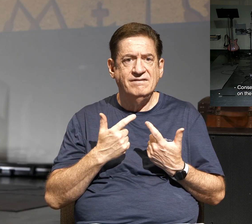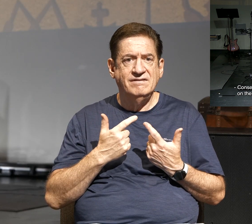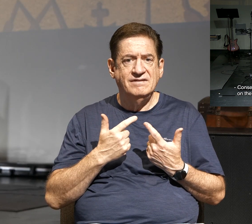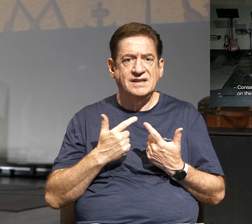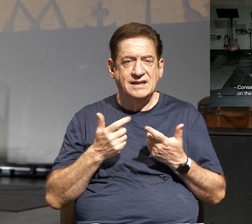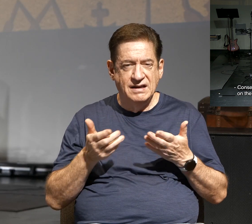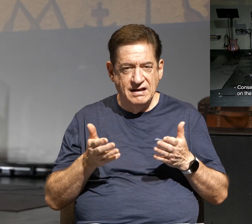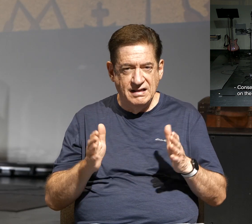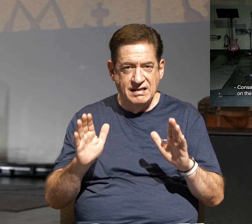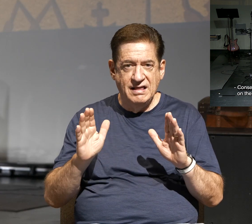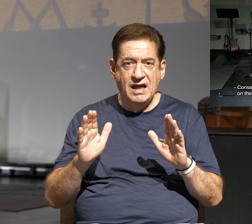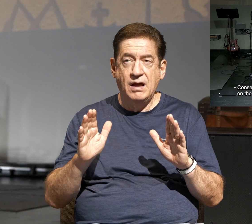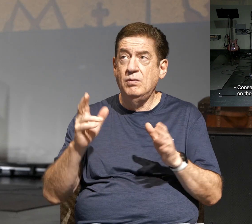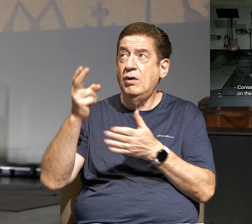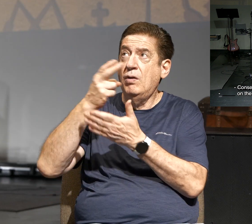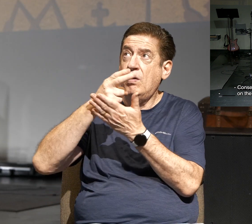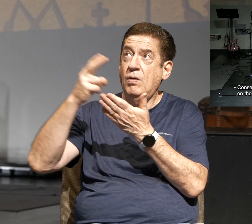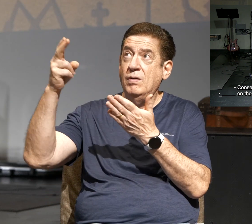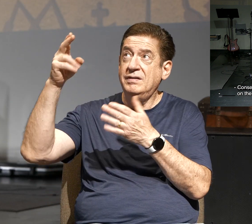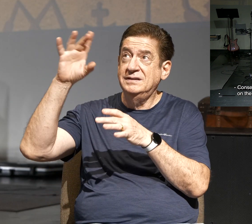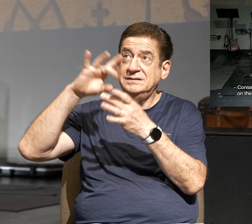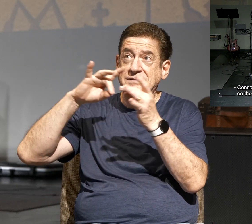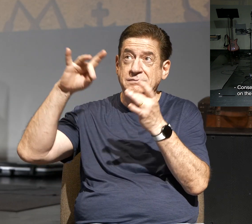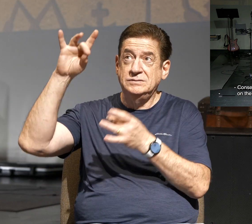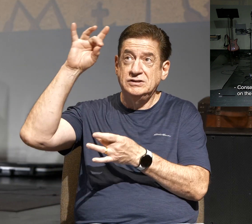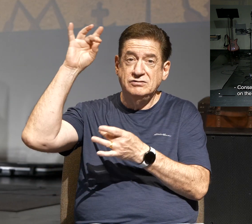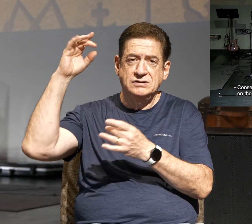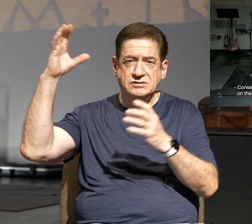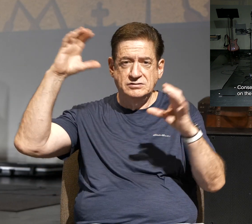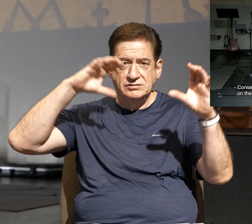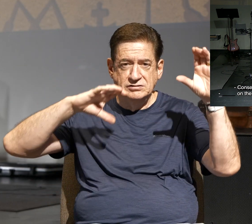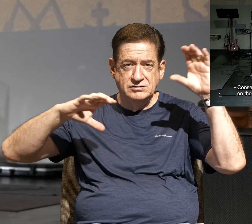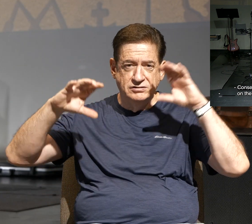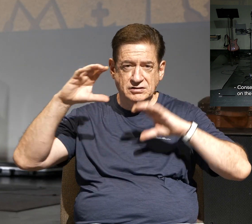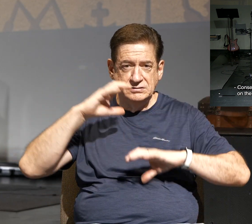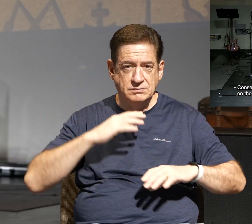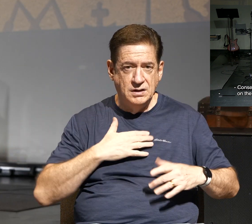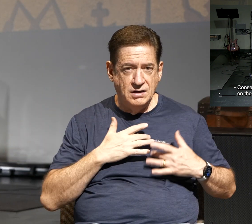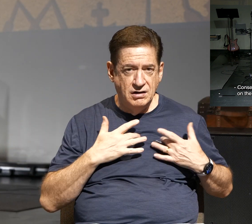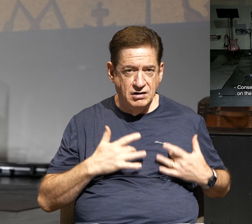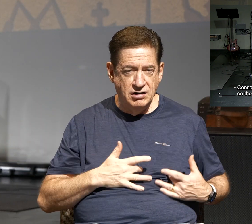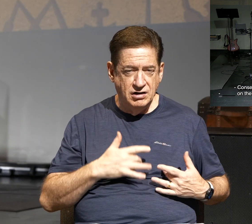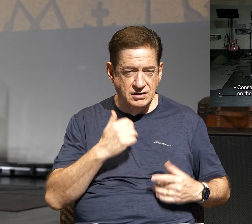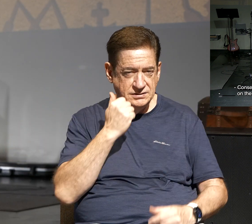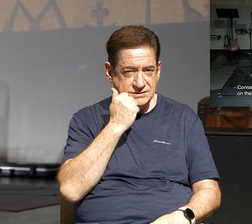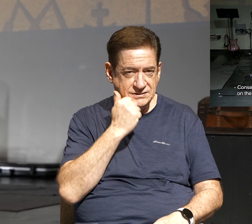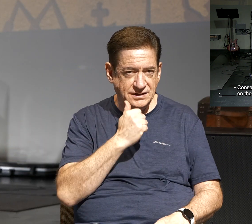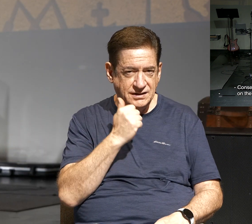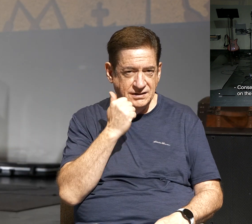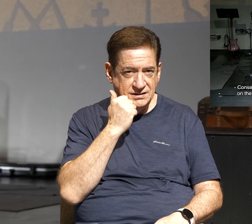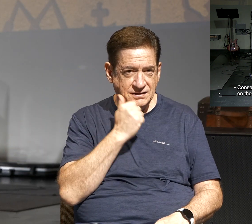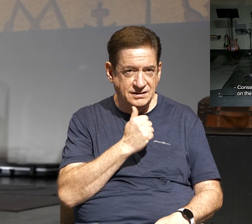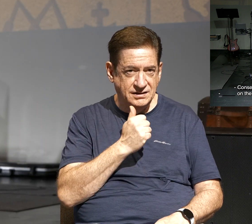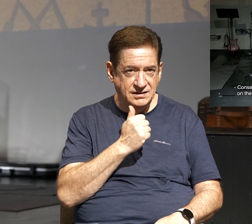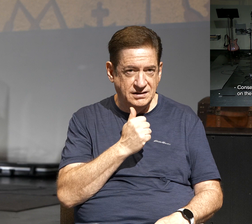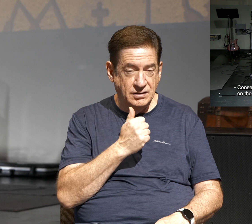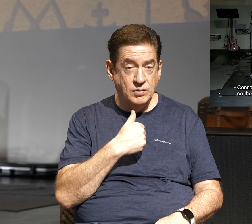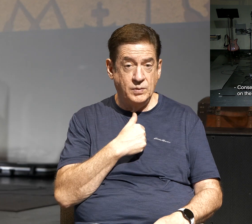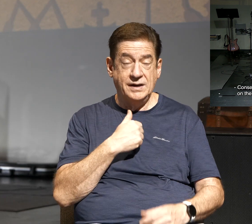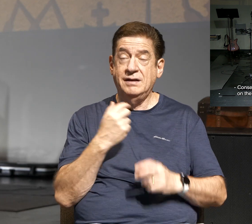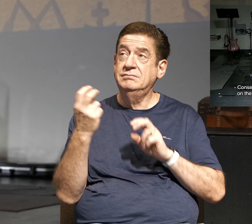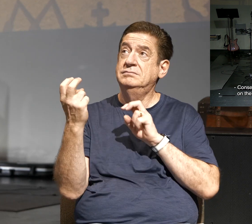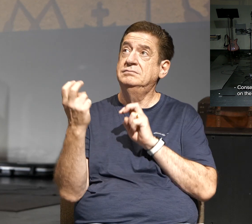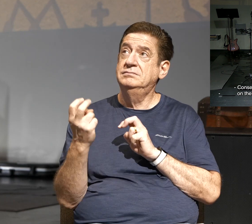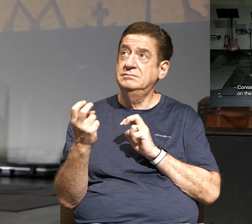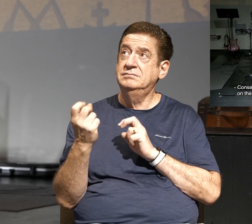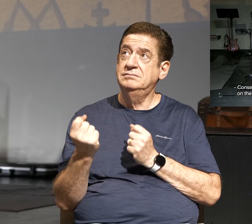is allowing the Holy Spirit to search your heart. I allow him to search my heart daily when I spend time with him